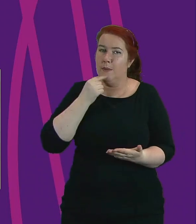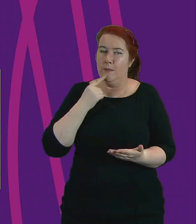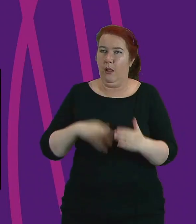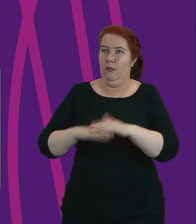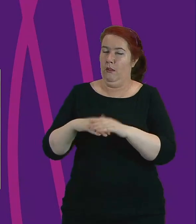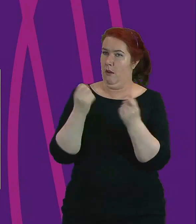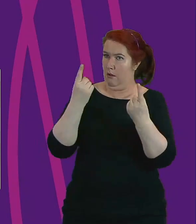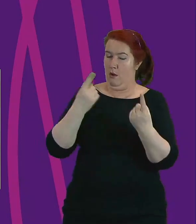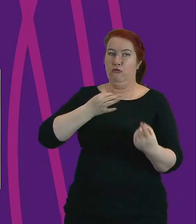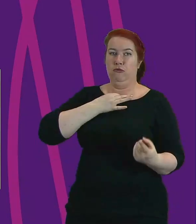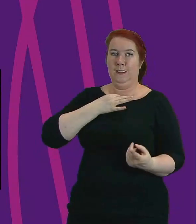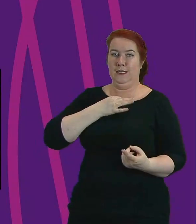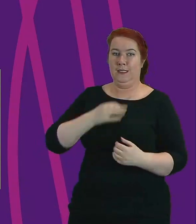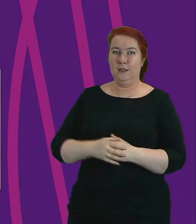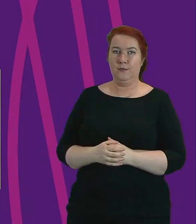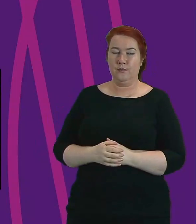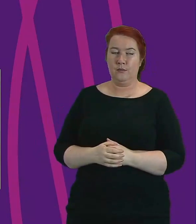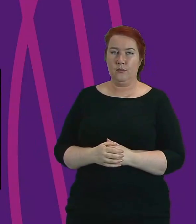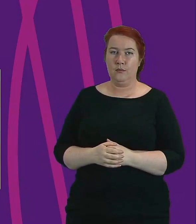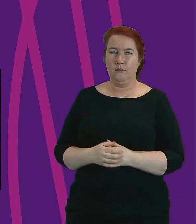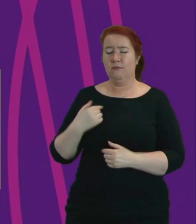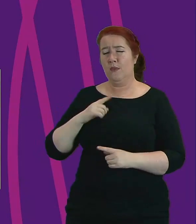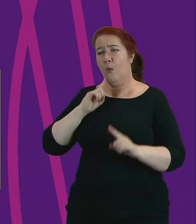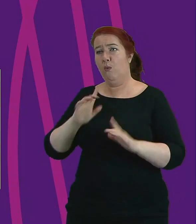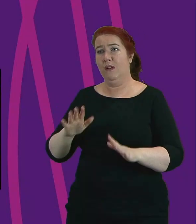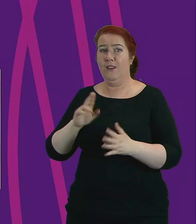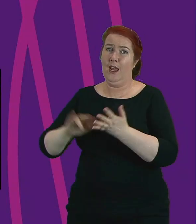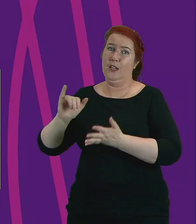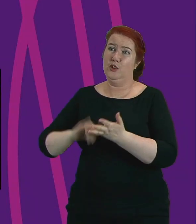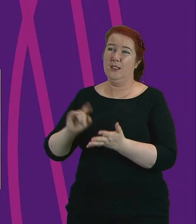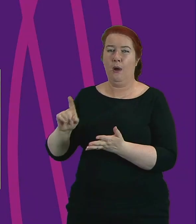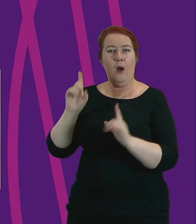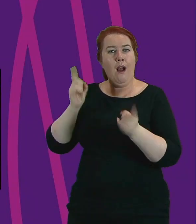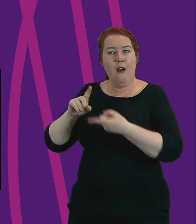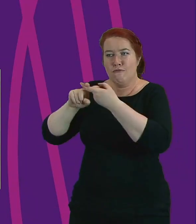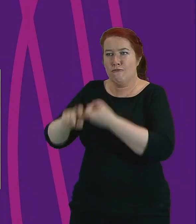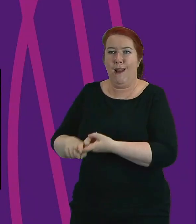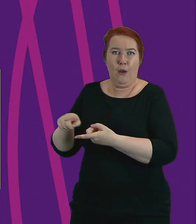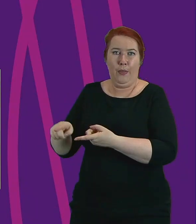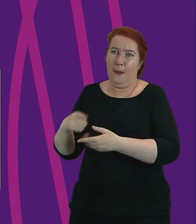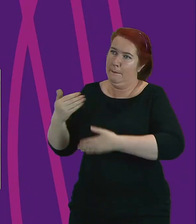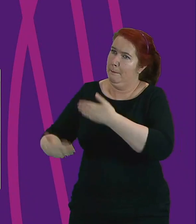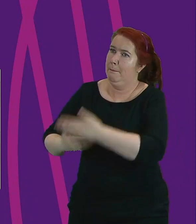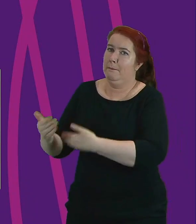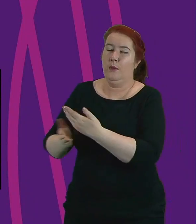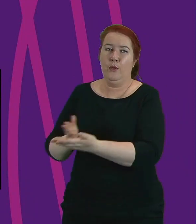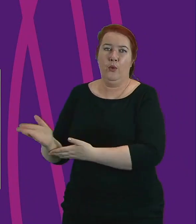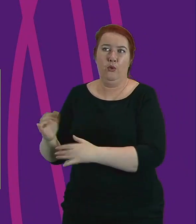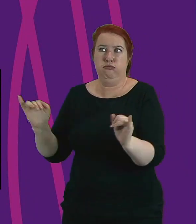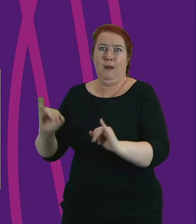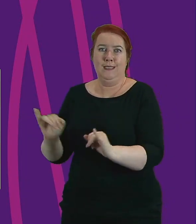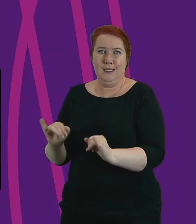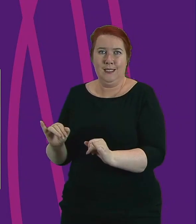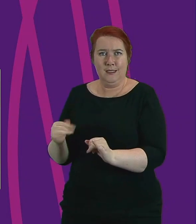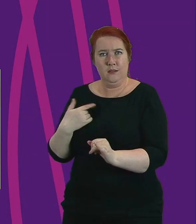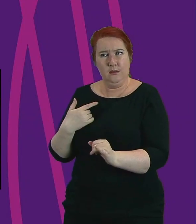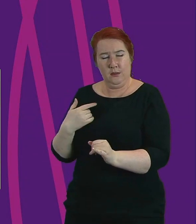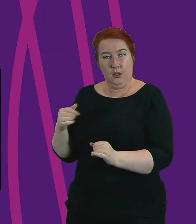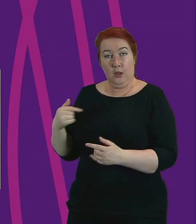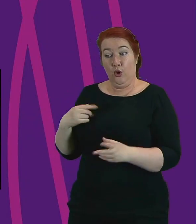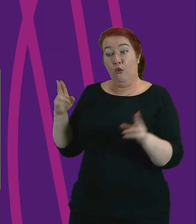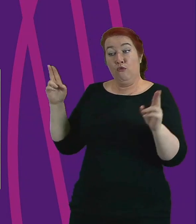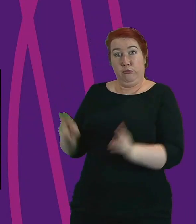We can't rely entirely on the efforts of our wonderful NHS workers to pull us through crisis after crisis. We owe them more than that. To reduce the